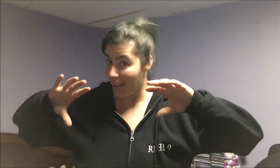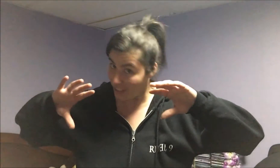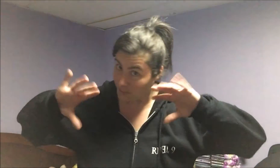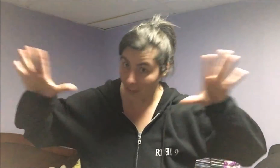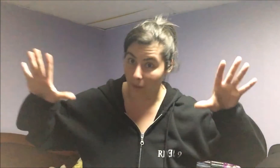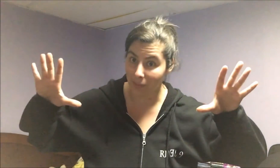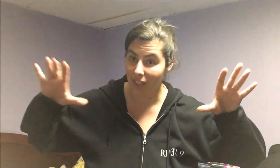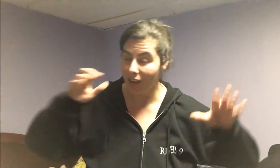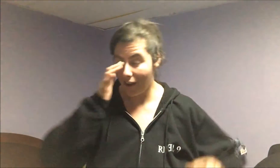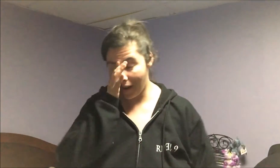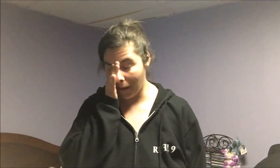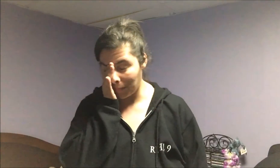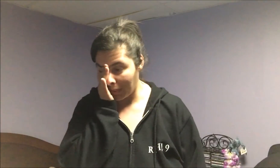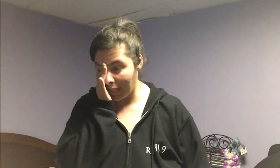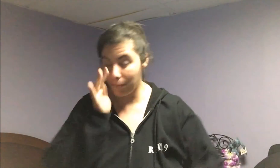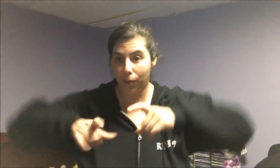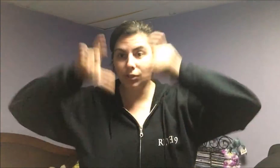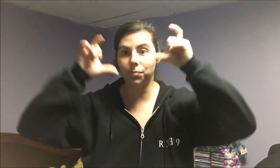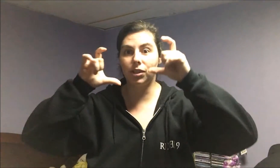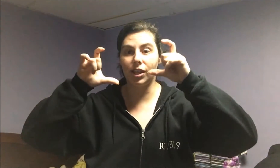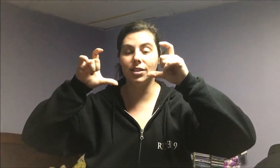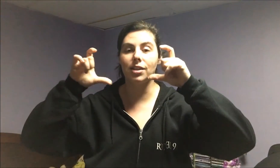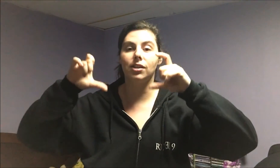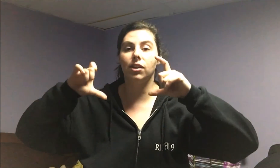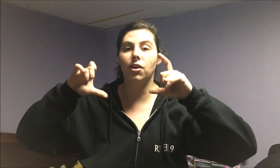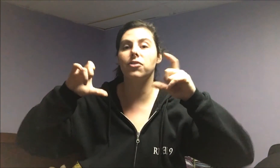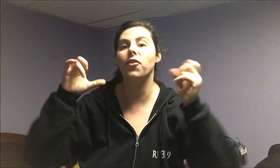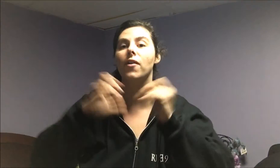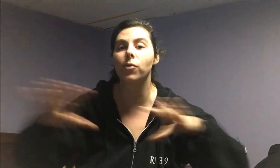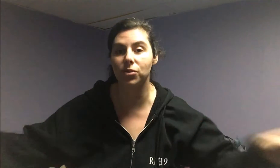it's filmed. He pulls up the thing and says, for everyone who's